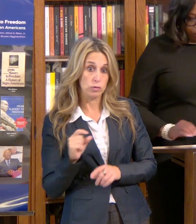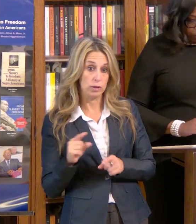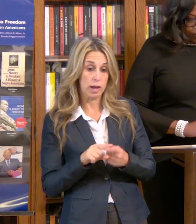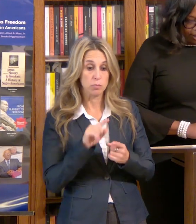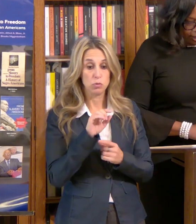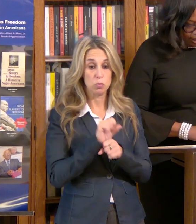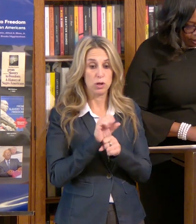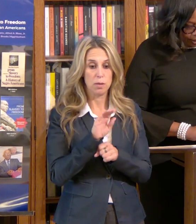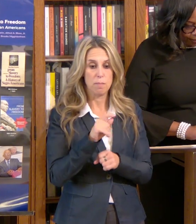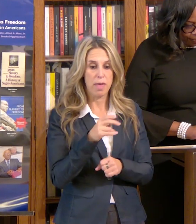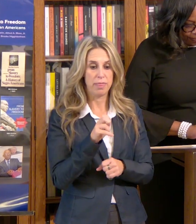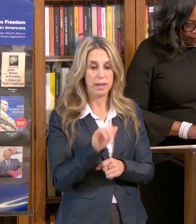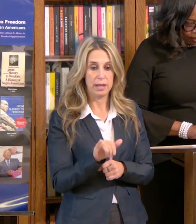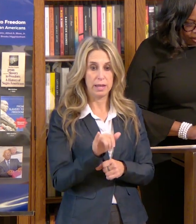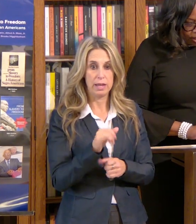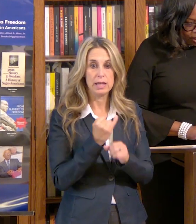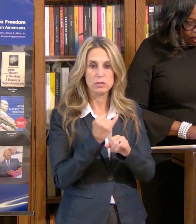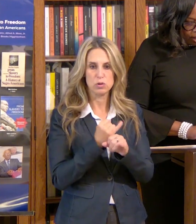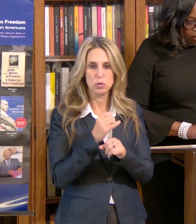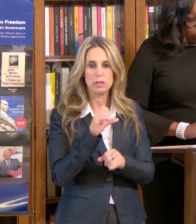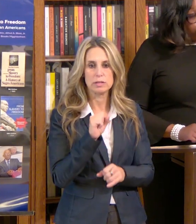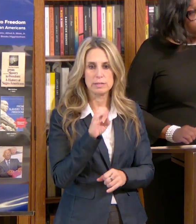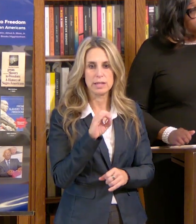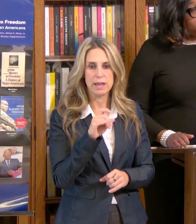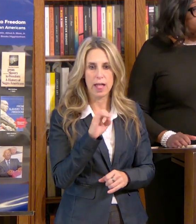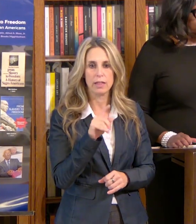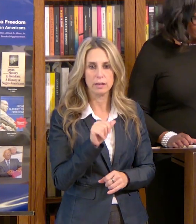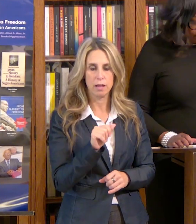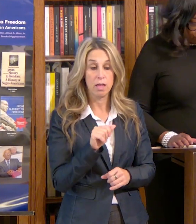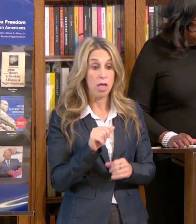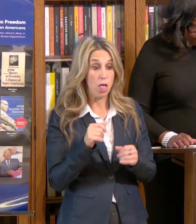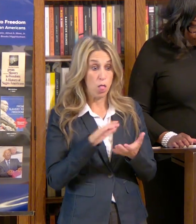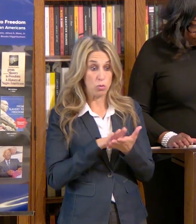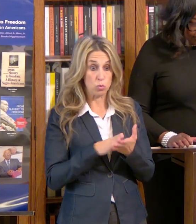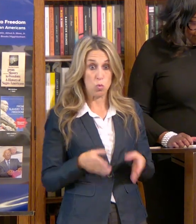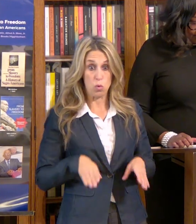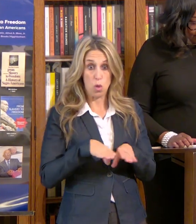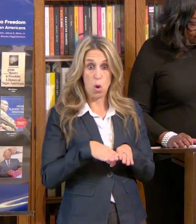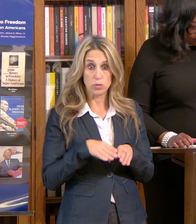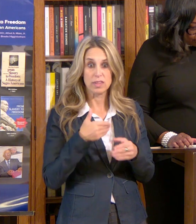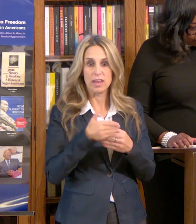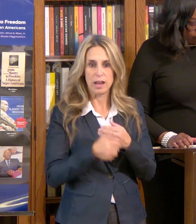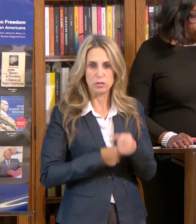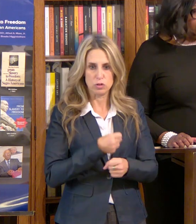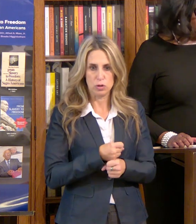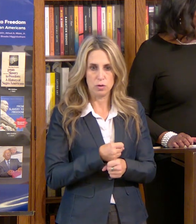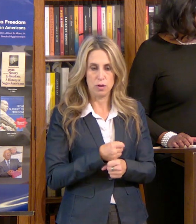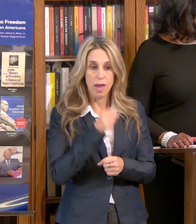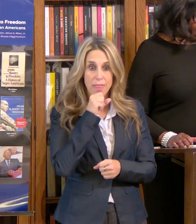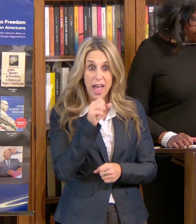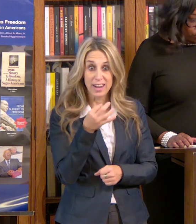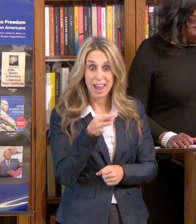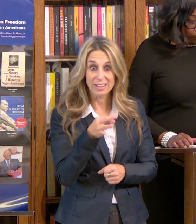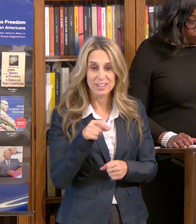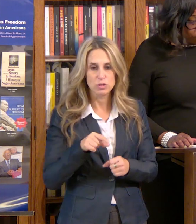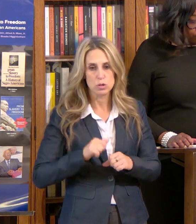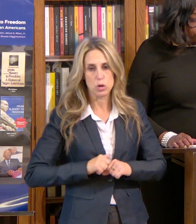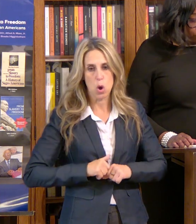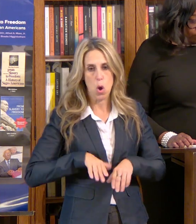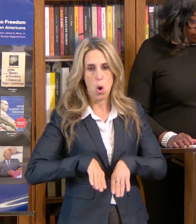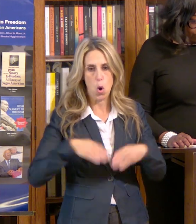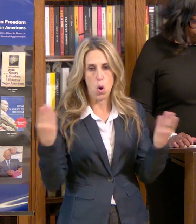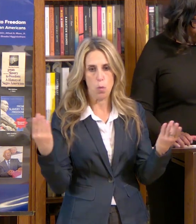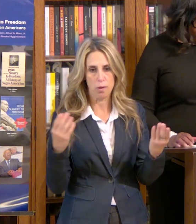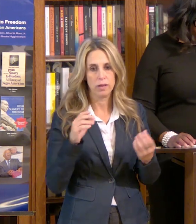Bethany Institute in selia the school closed the next year and at 19 she opened the Alisa